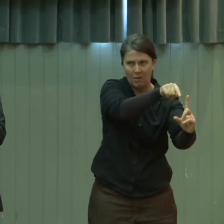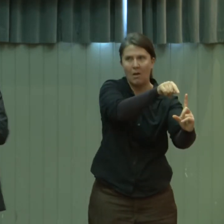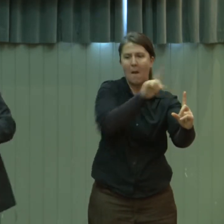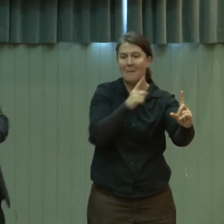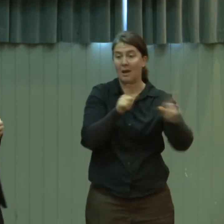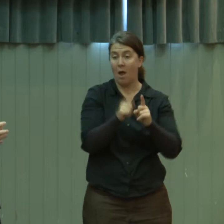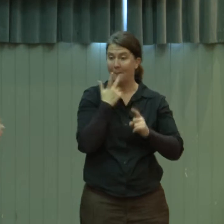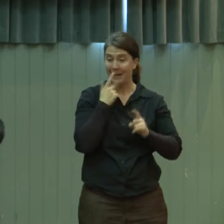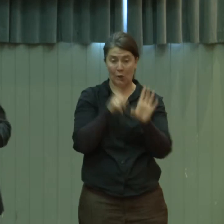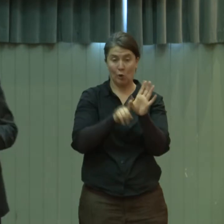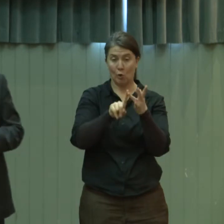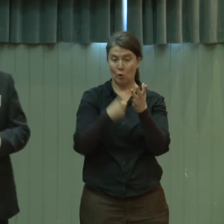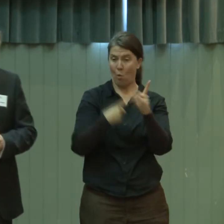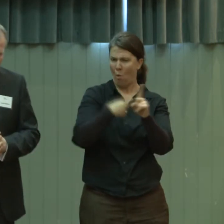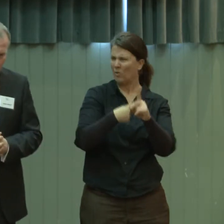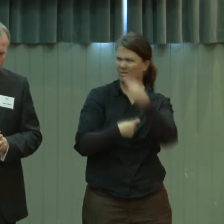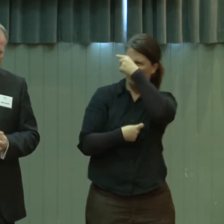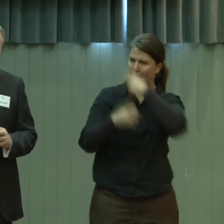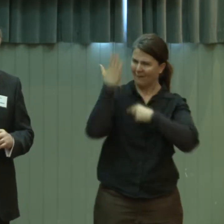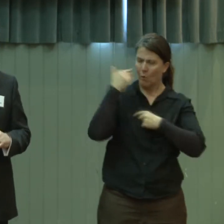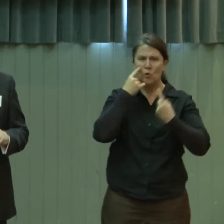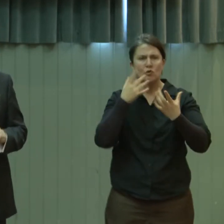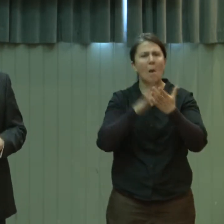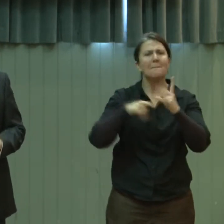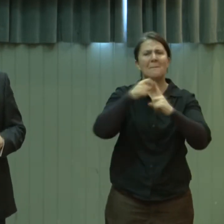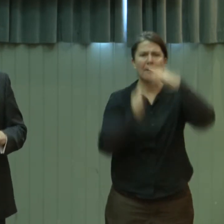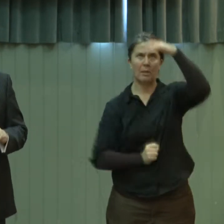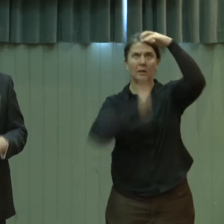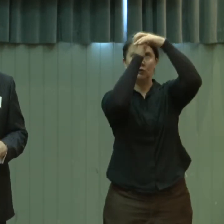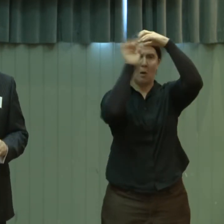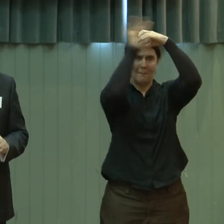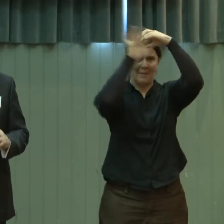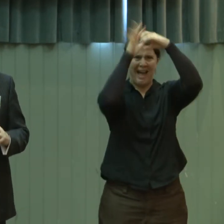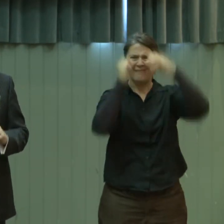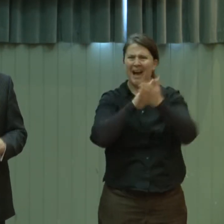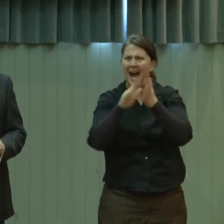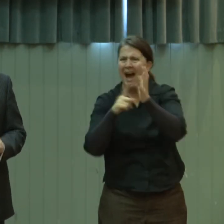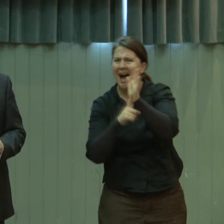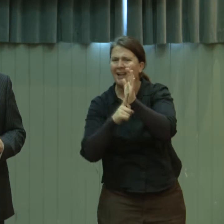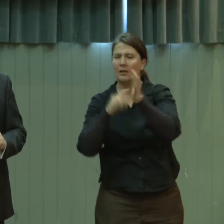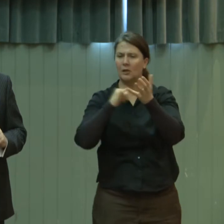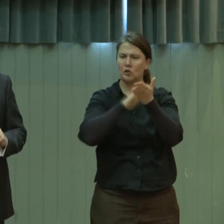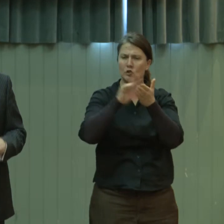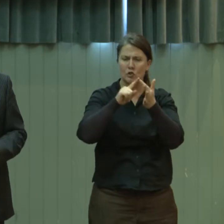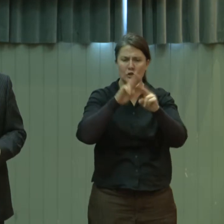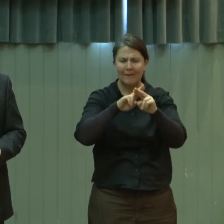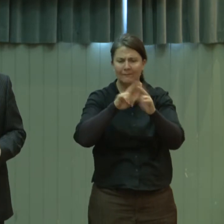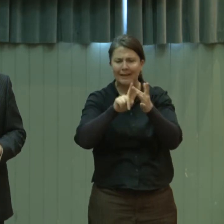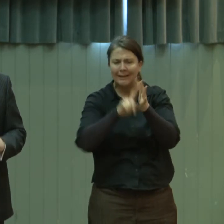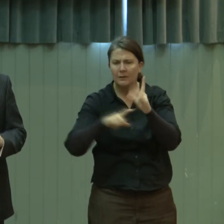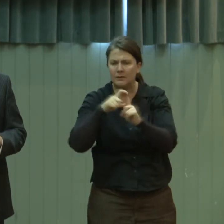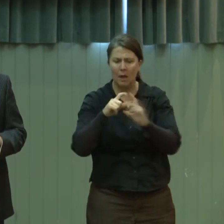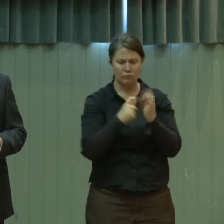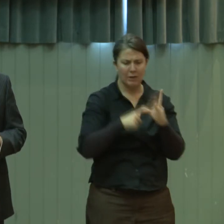So in York, on that map at the top, we do clinics in Hull, Sheffield, Bradford,